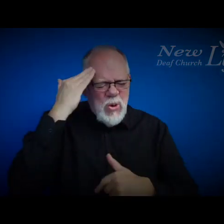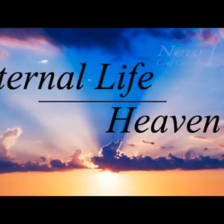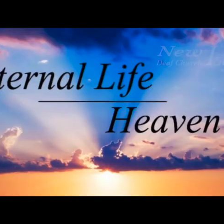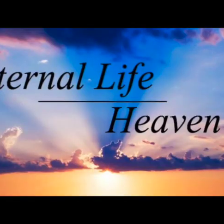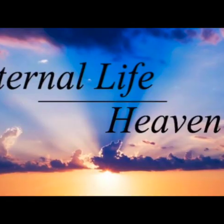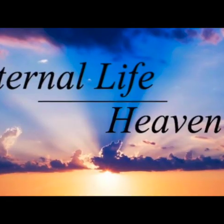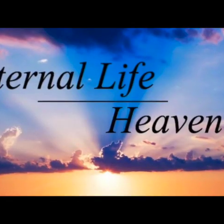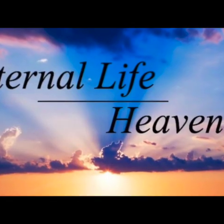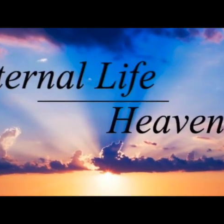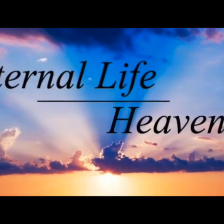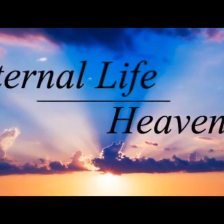And also Jesus gives us eternal life.